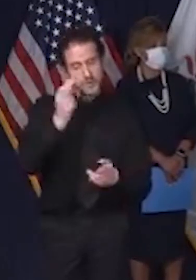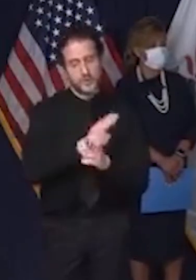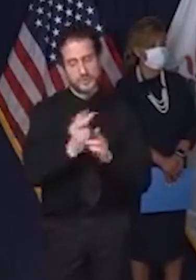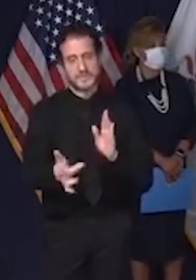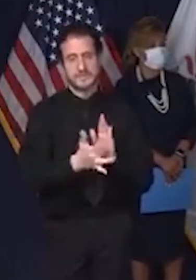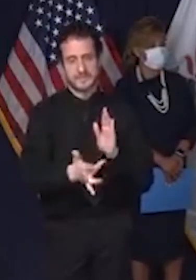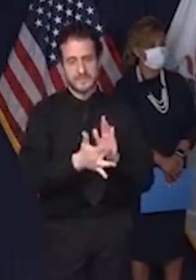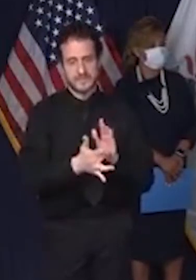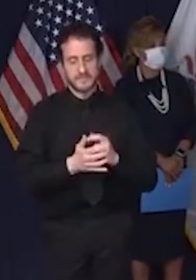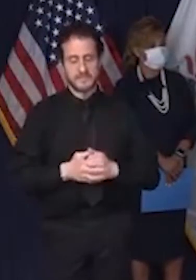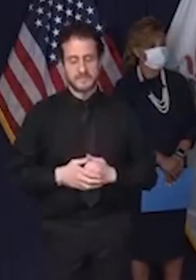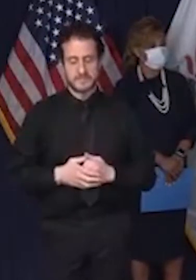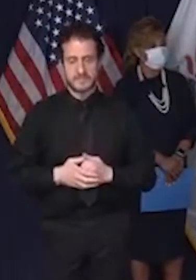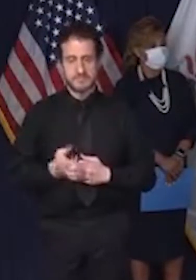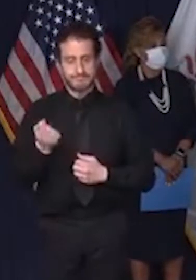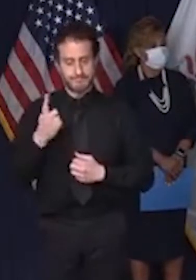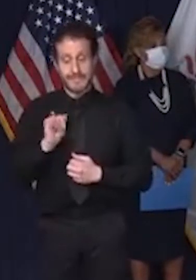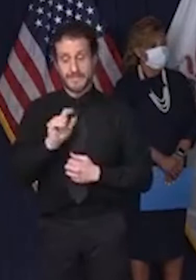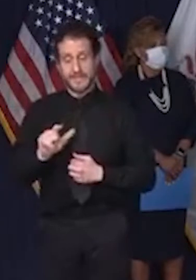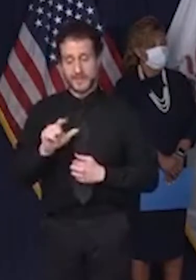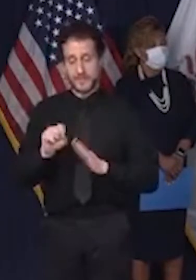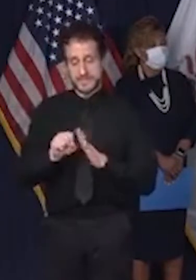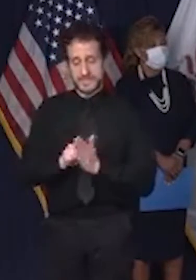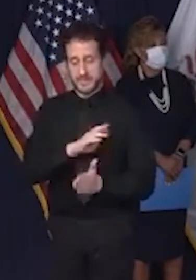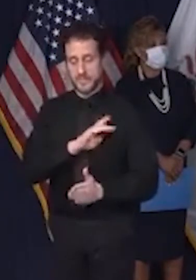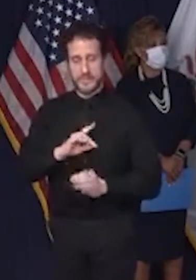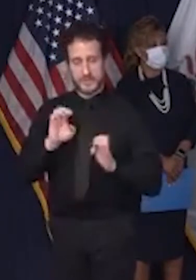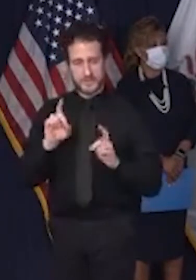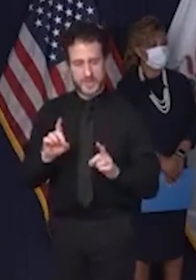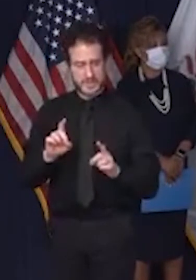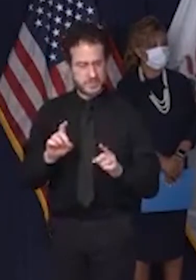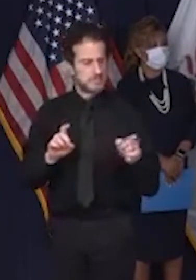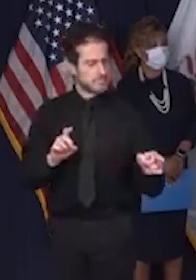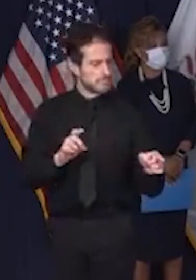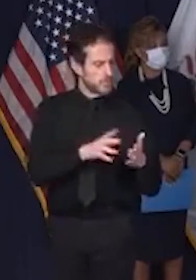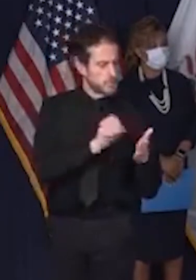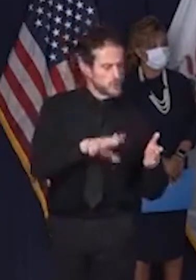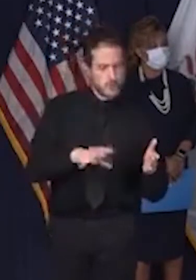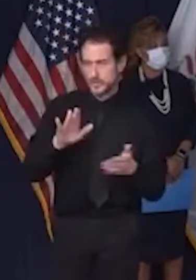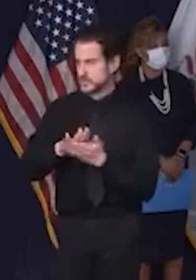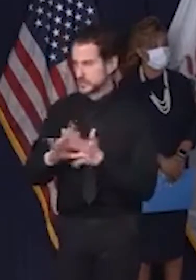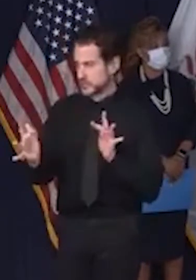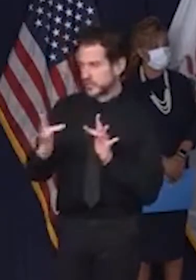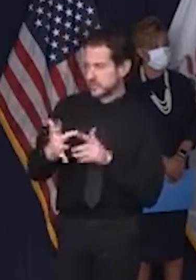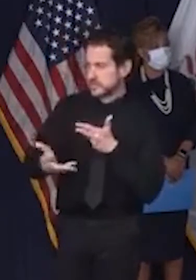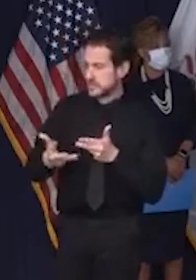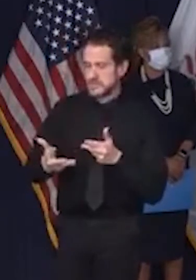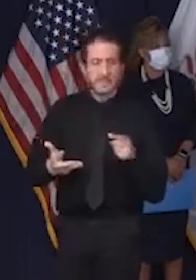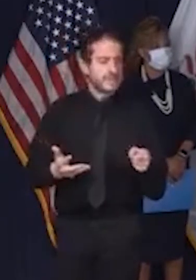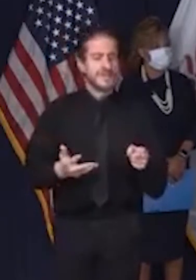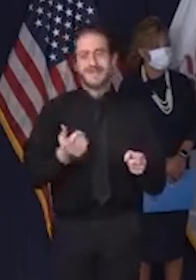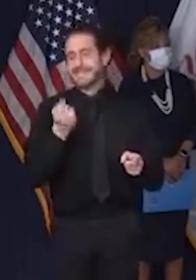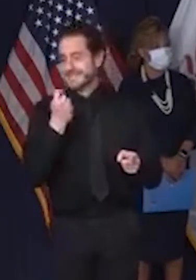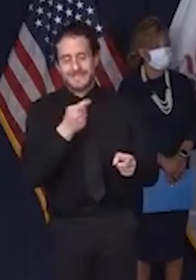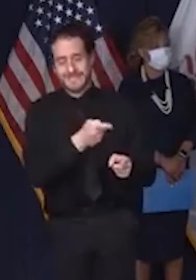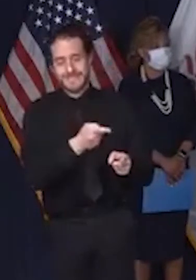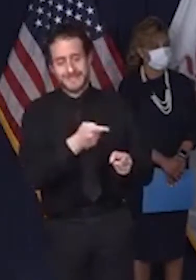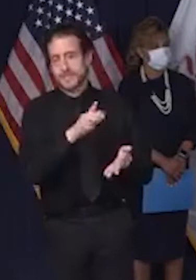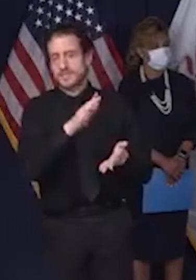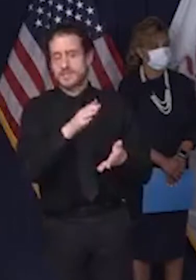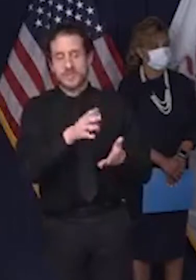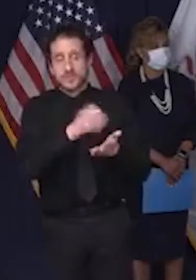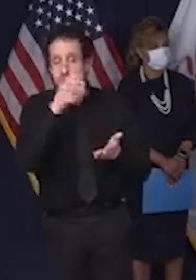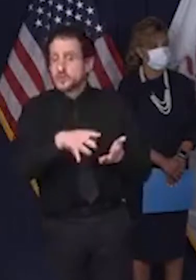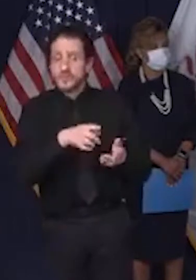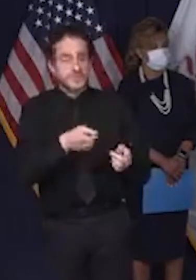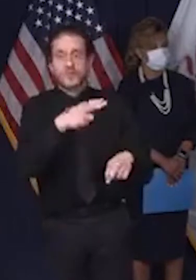schools, the Illinois State Board of Education does not expect families to try replicating their students' usual school experiences